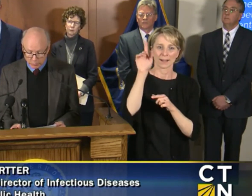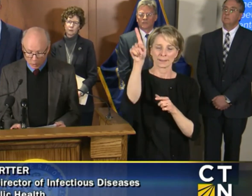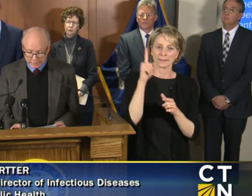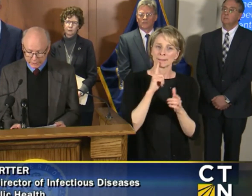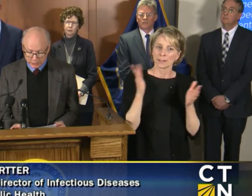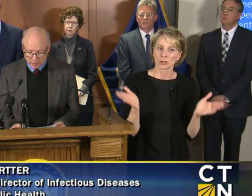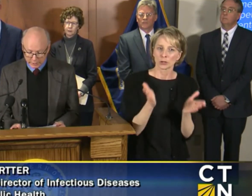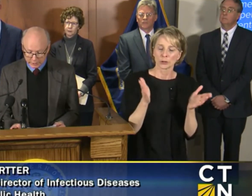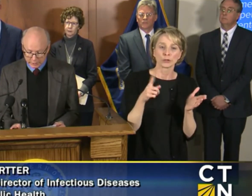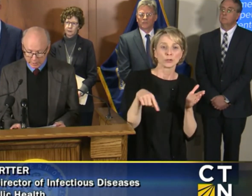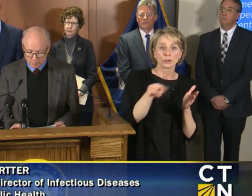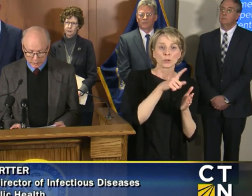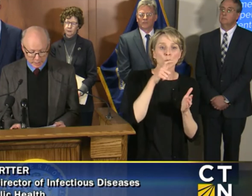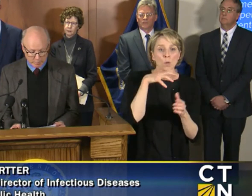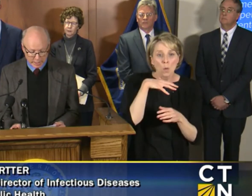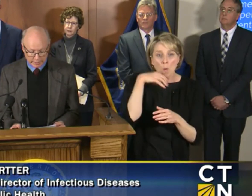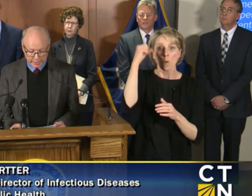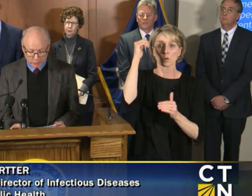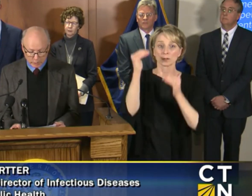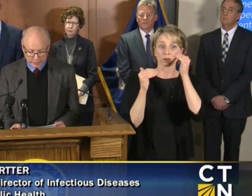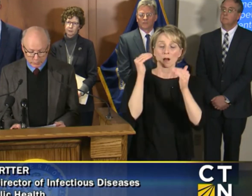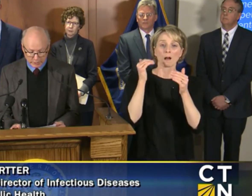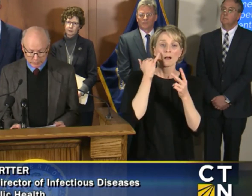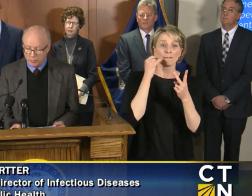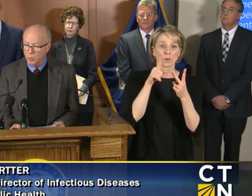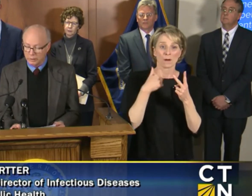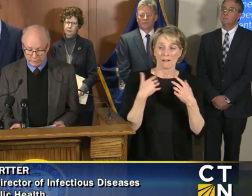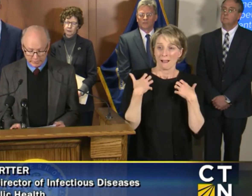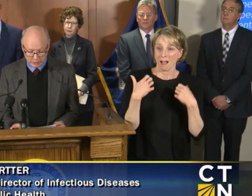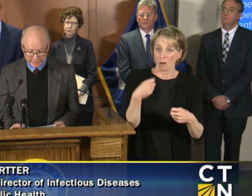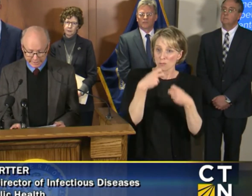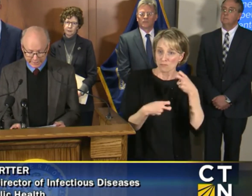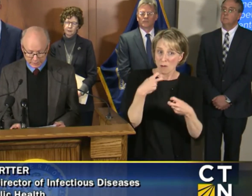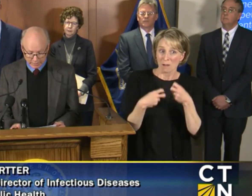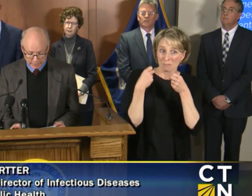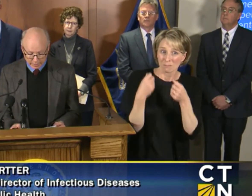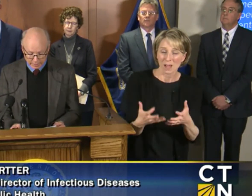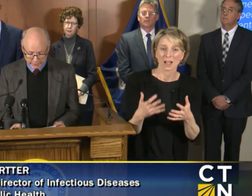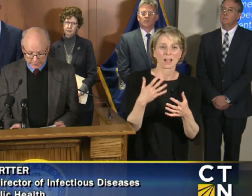should avoid situations that put them at increased risk for more severe